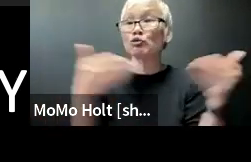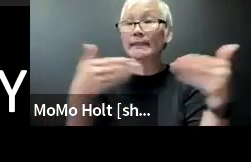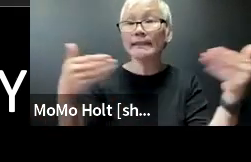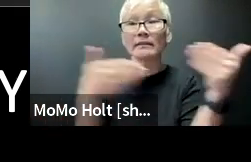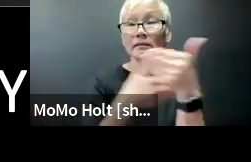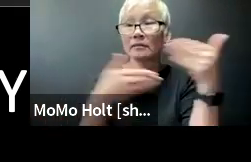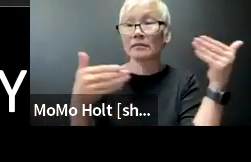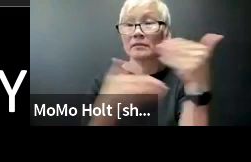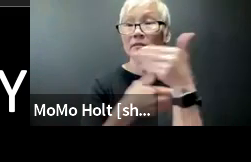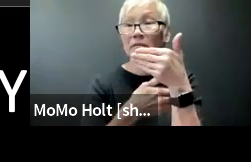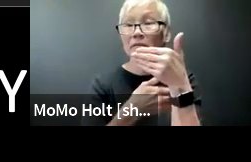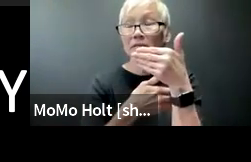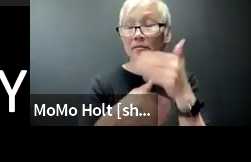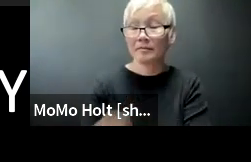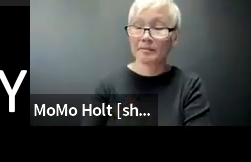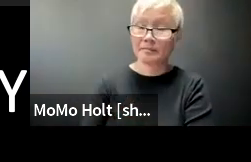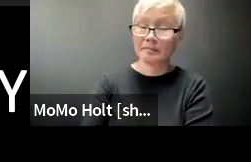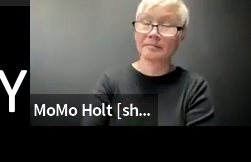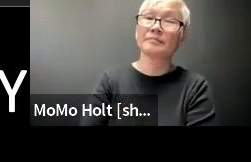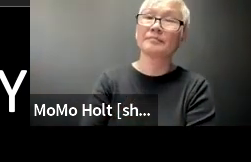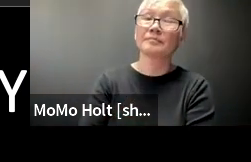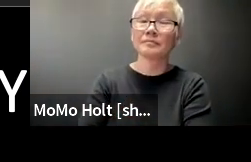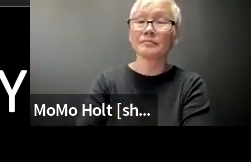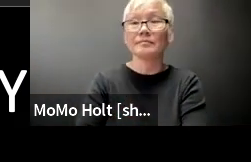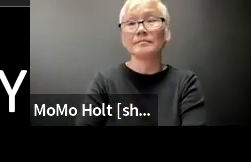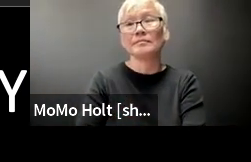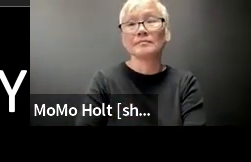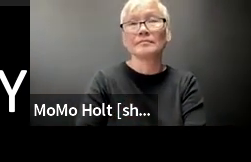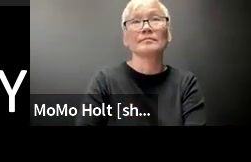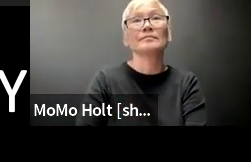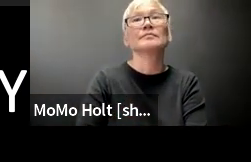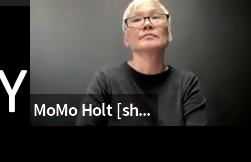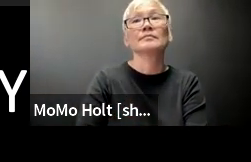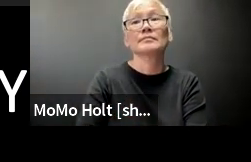it's a two-way street it's a two-way